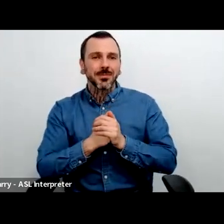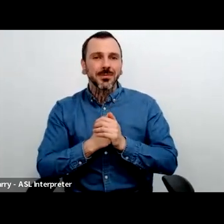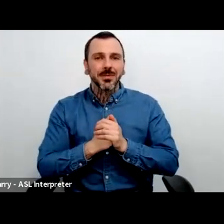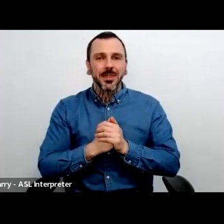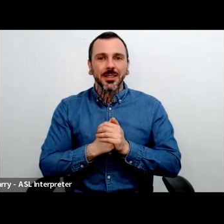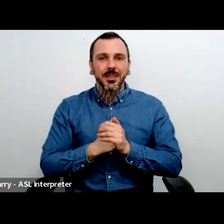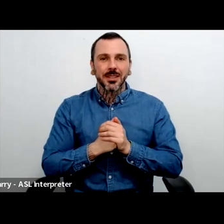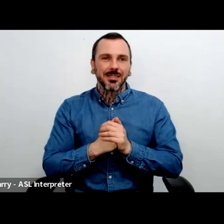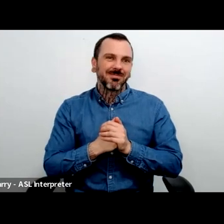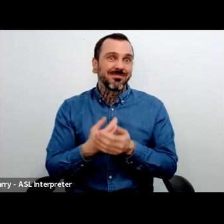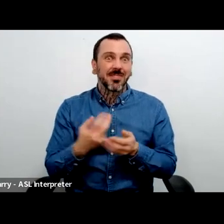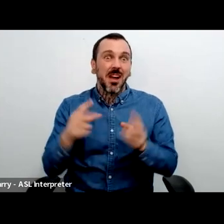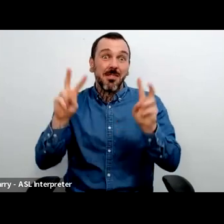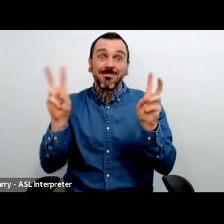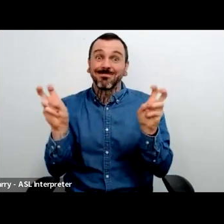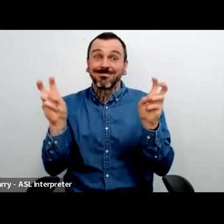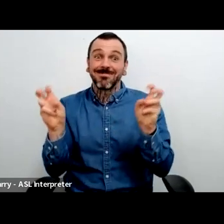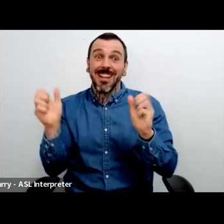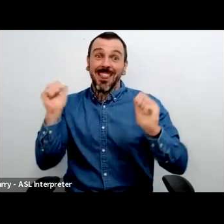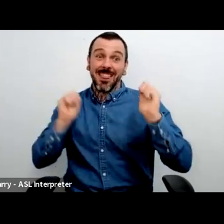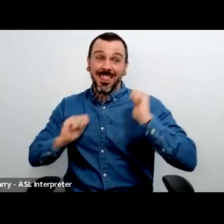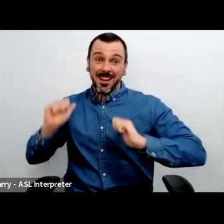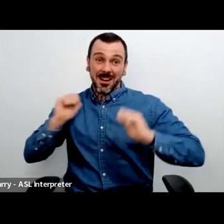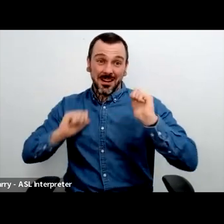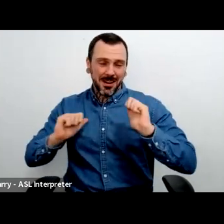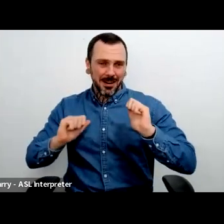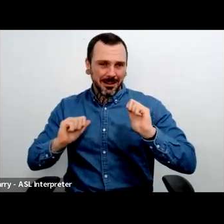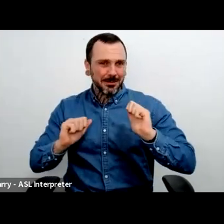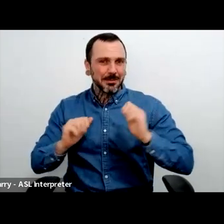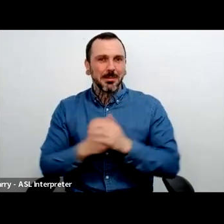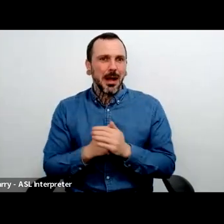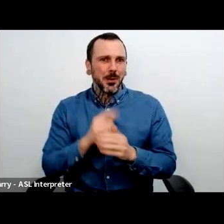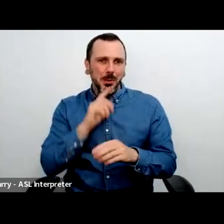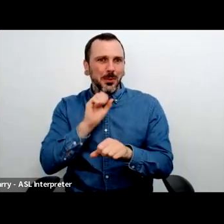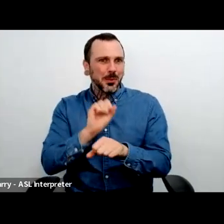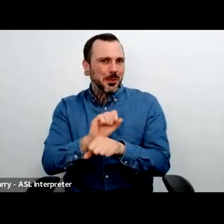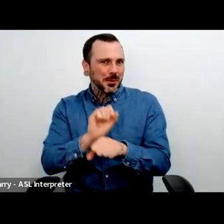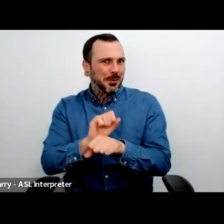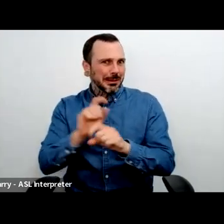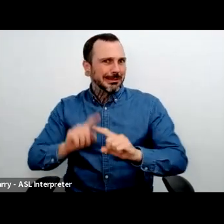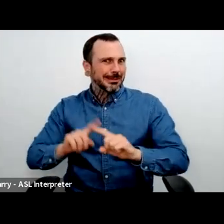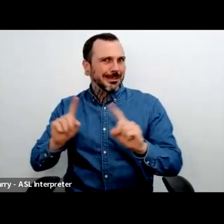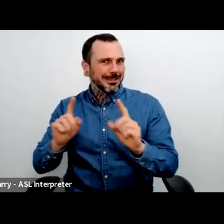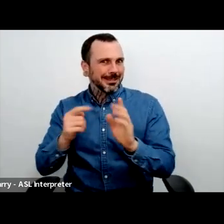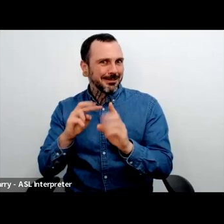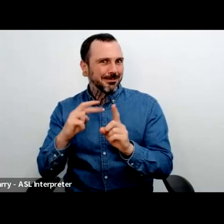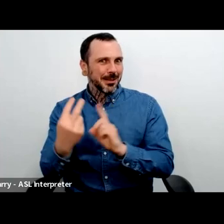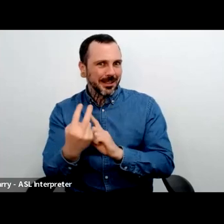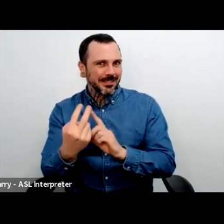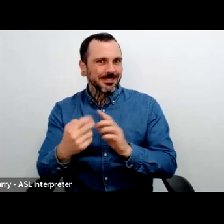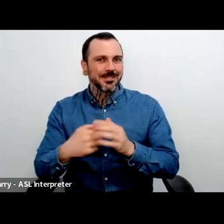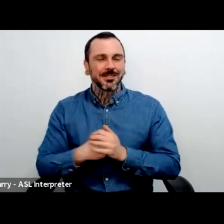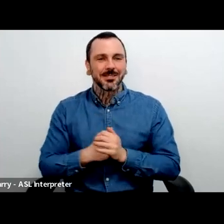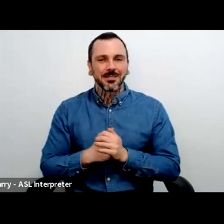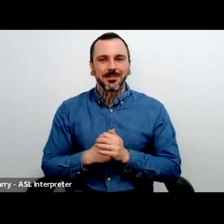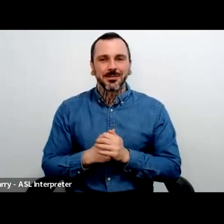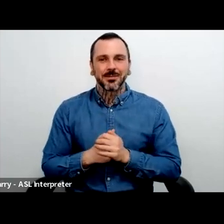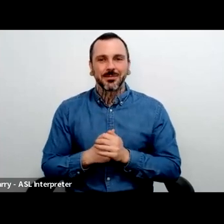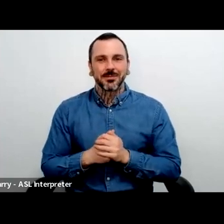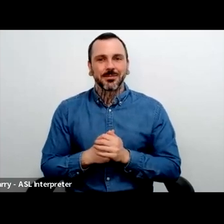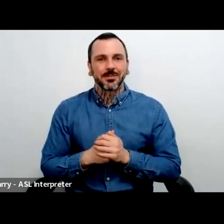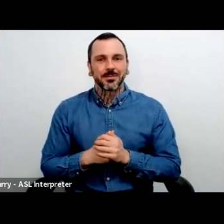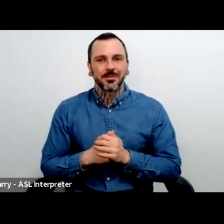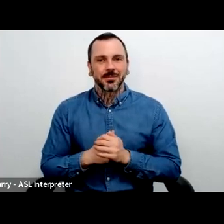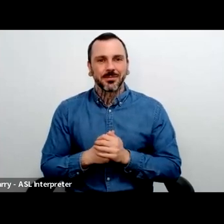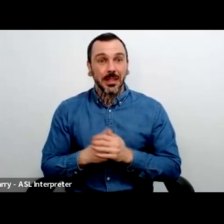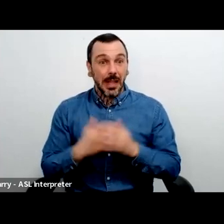things called theater that might not look like the theater that happens in those places where we're saying are essential. And it's essential for certain